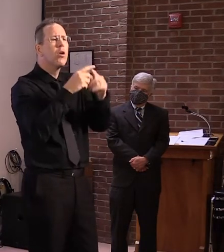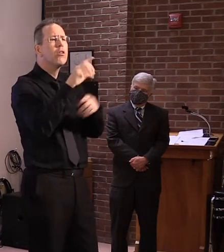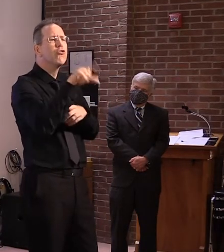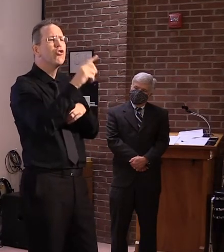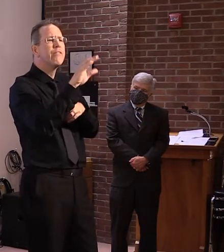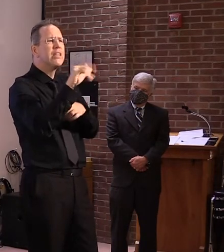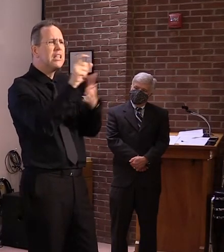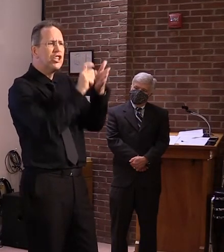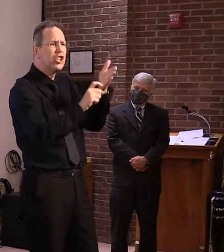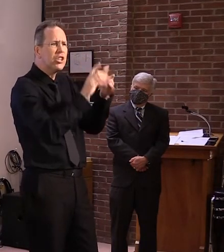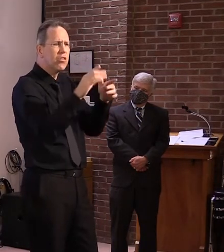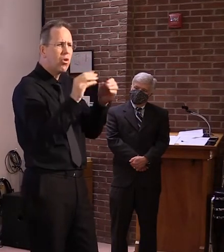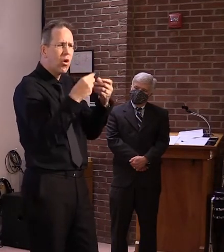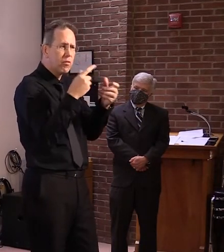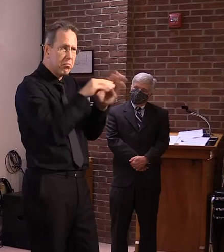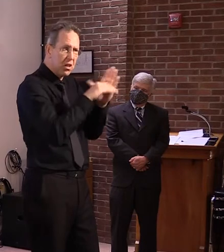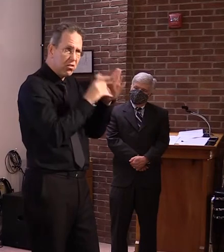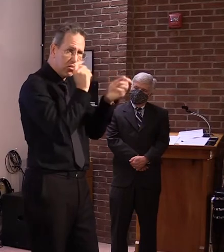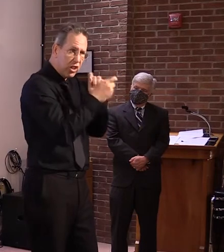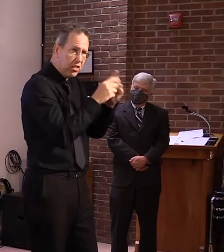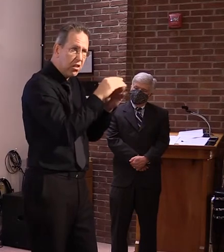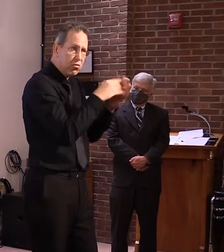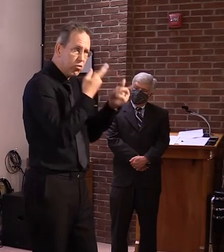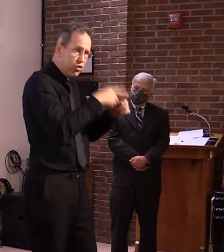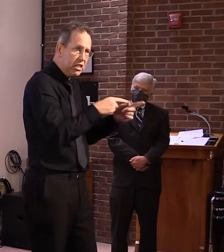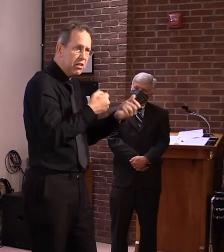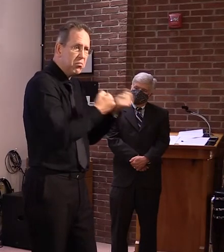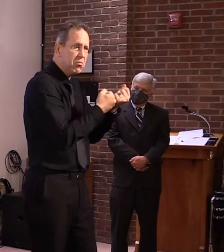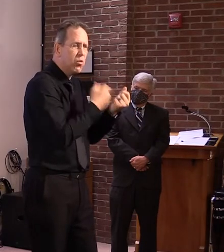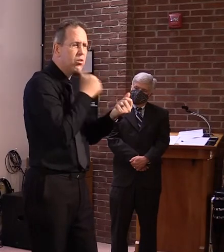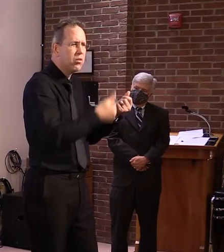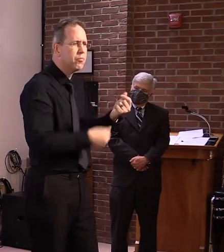question. And I don't support defunding of